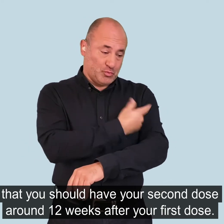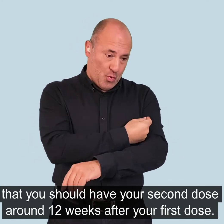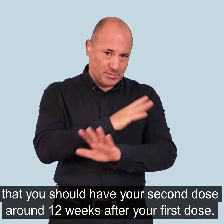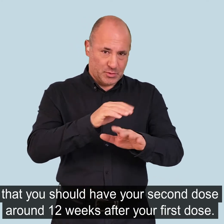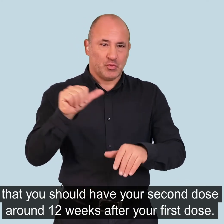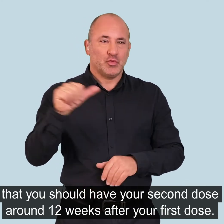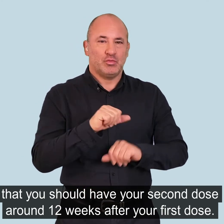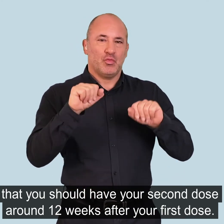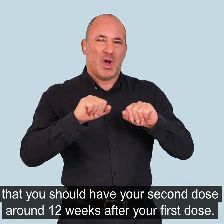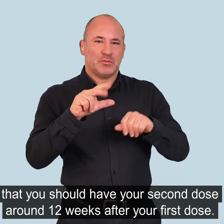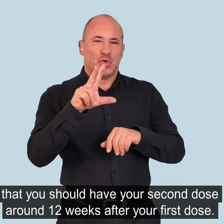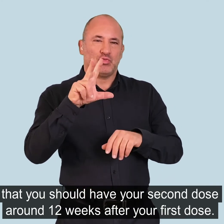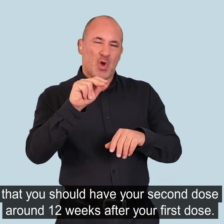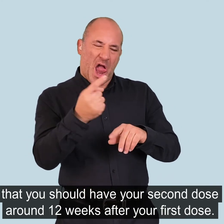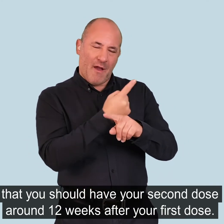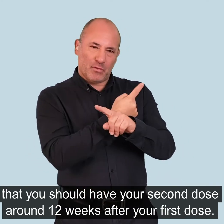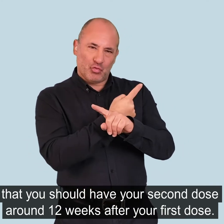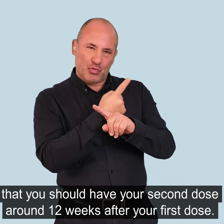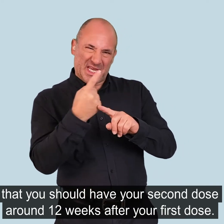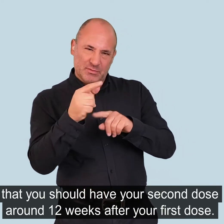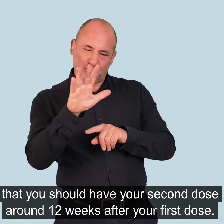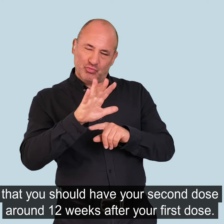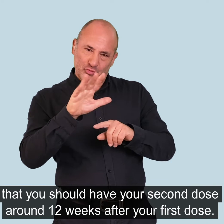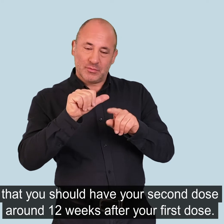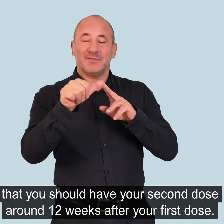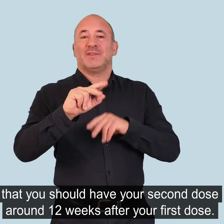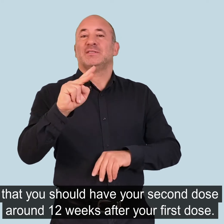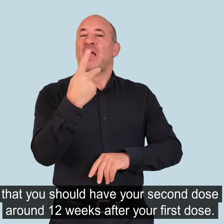second dose around 12 weeks after your first dose.